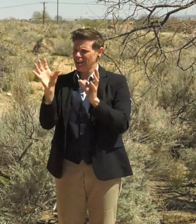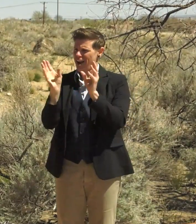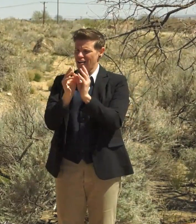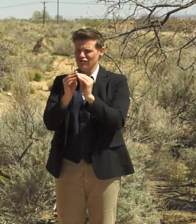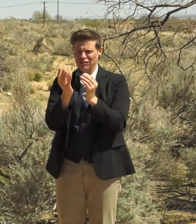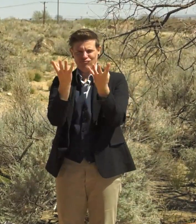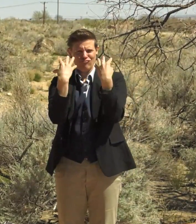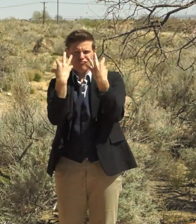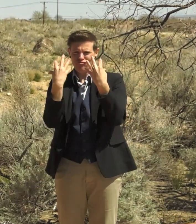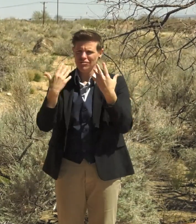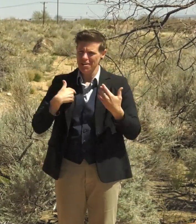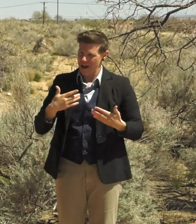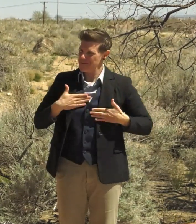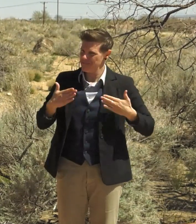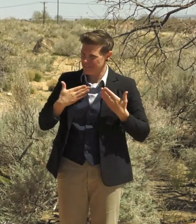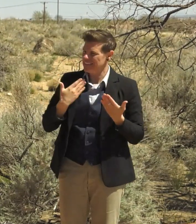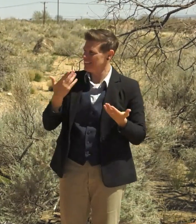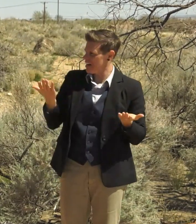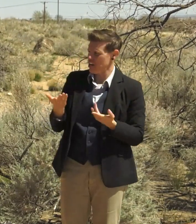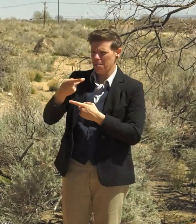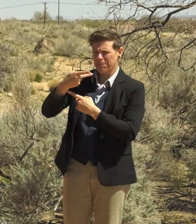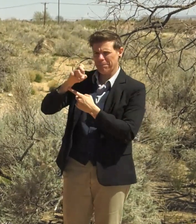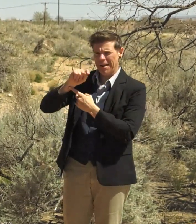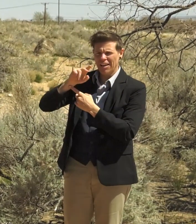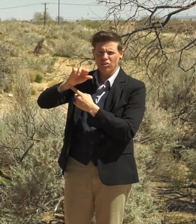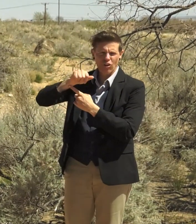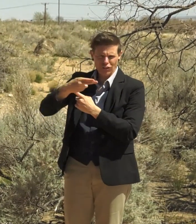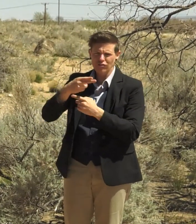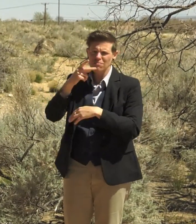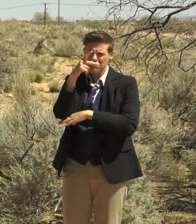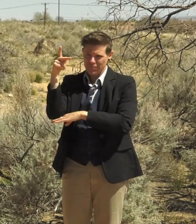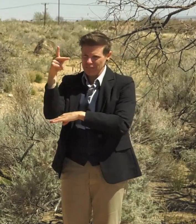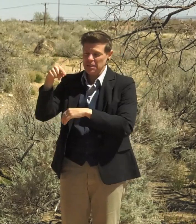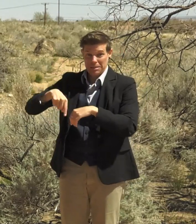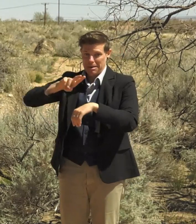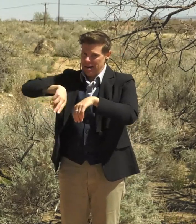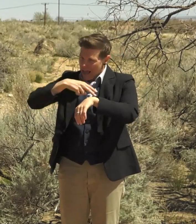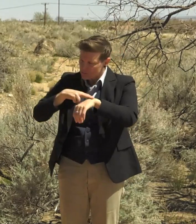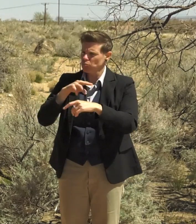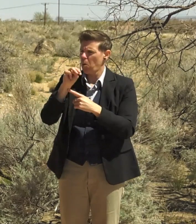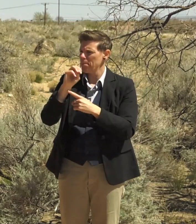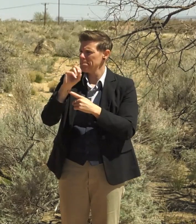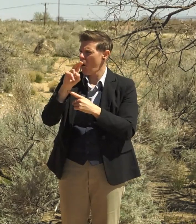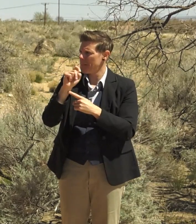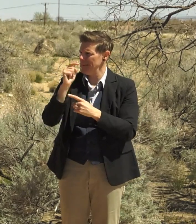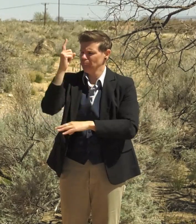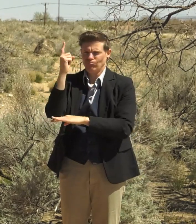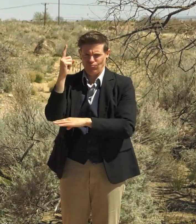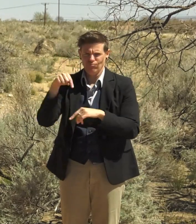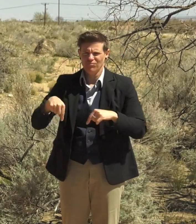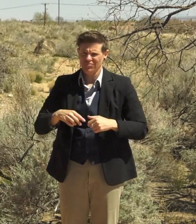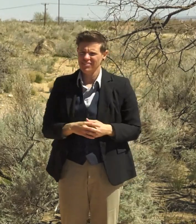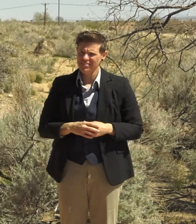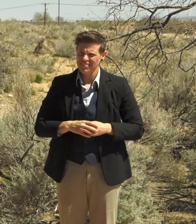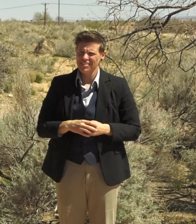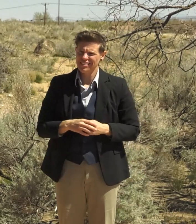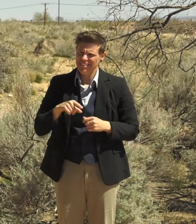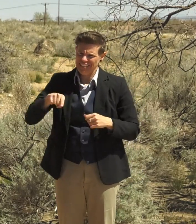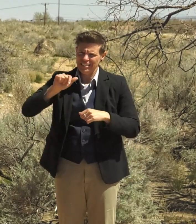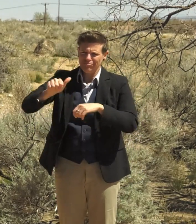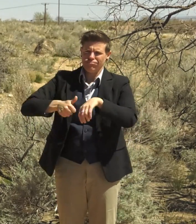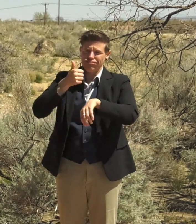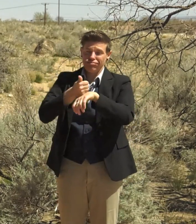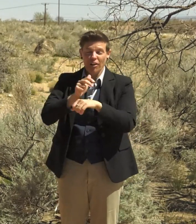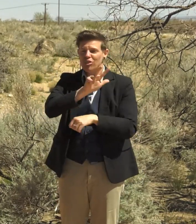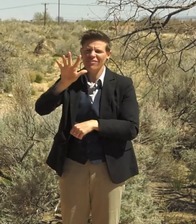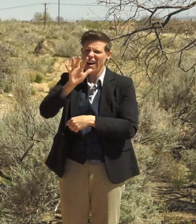Petroglyph National Monument was established nearly 30 years ago. In fact, our 30th anniversary is on June 27th. And we're